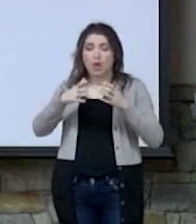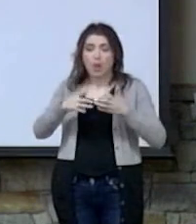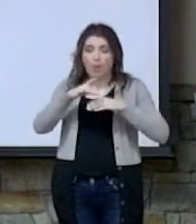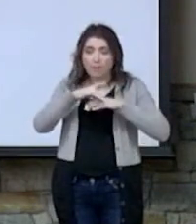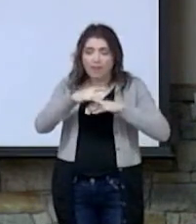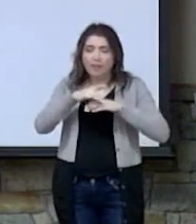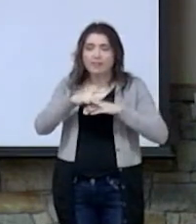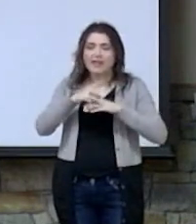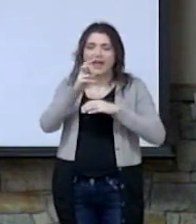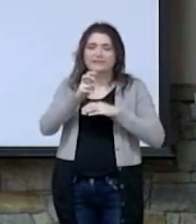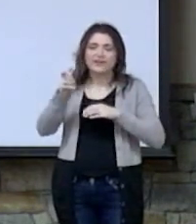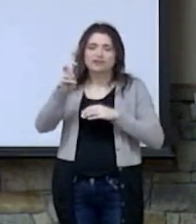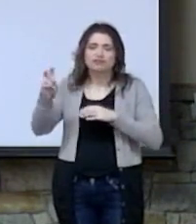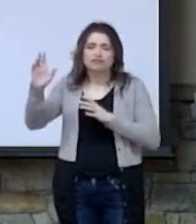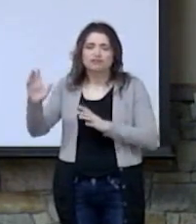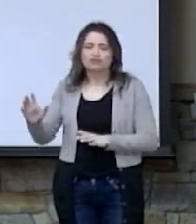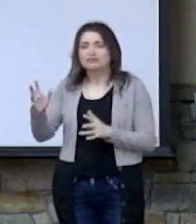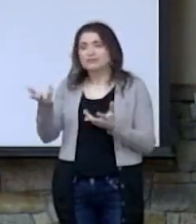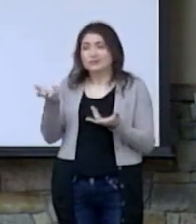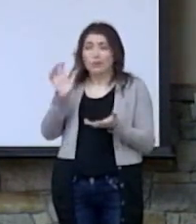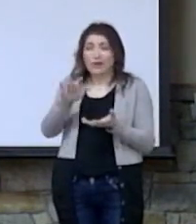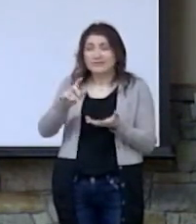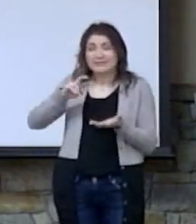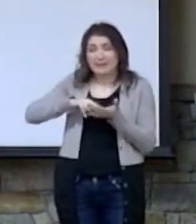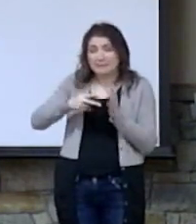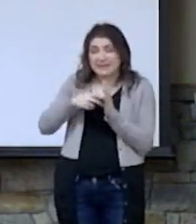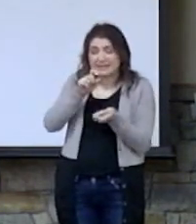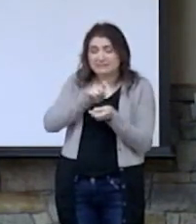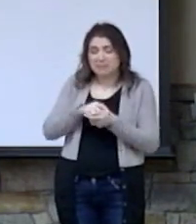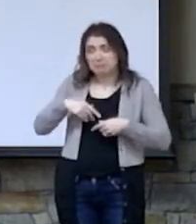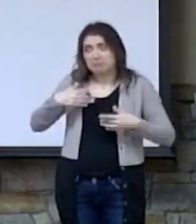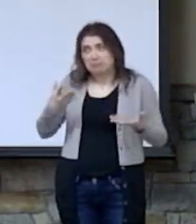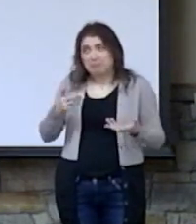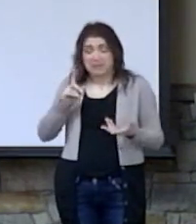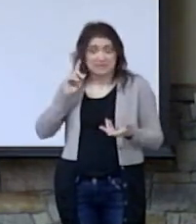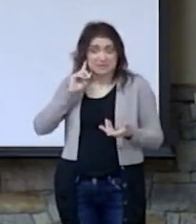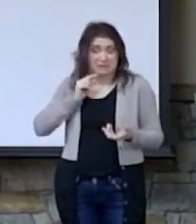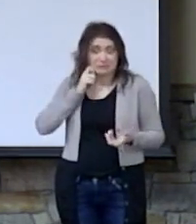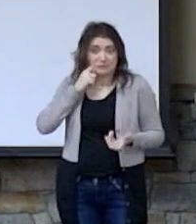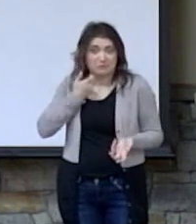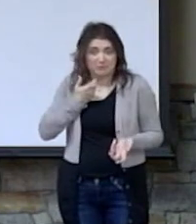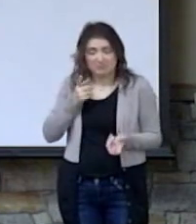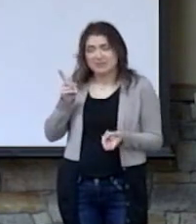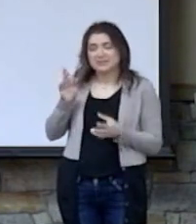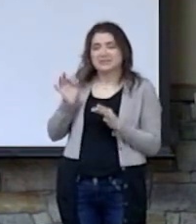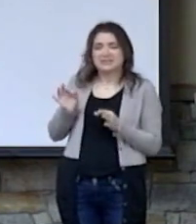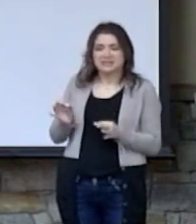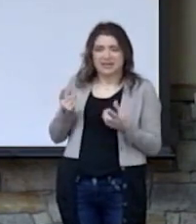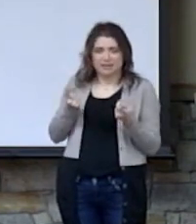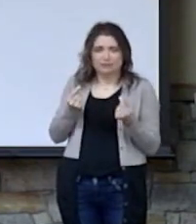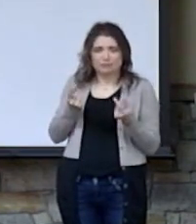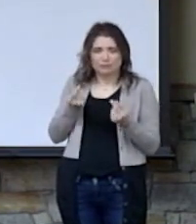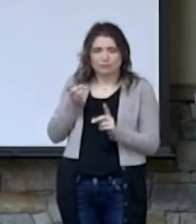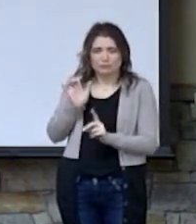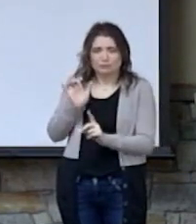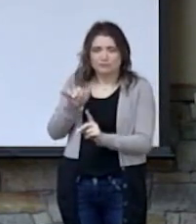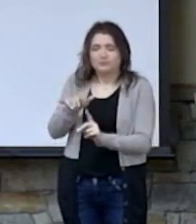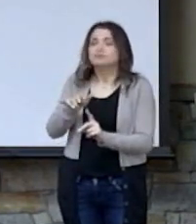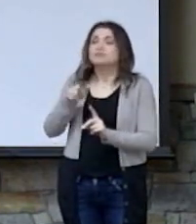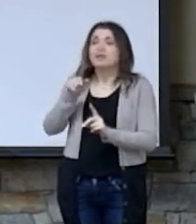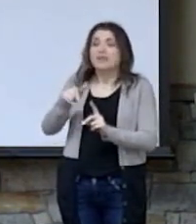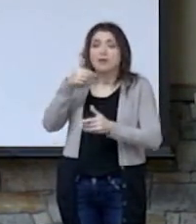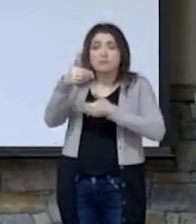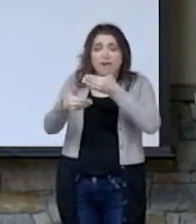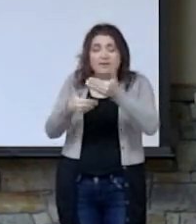Now, I don't know exactly what that is, but it sounds pretty cool. But anyway, that's what he decided to do. And through the course of that process,